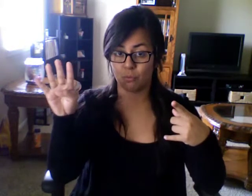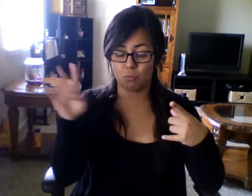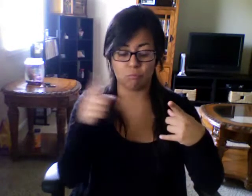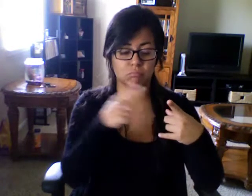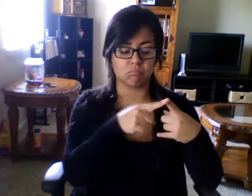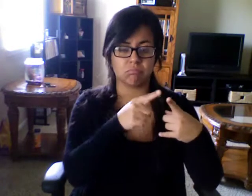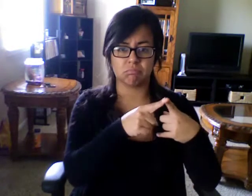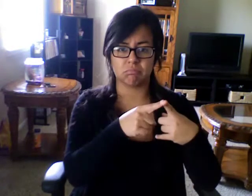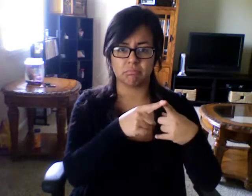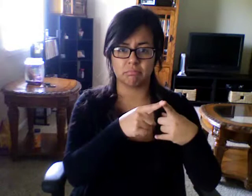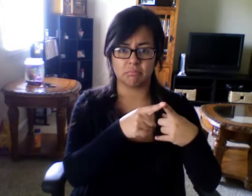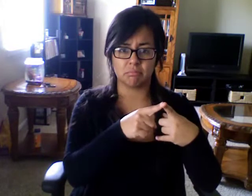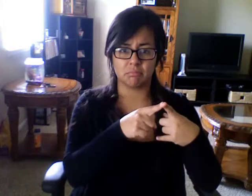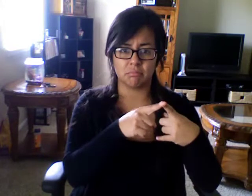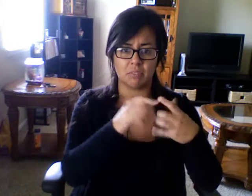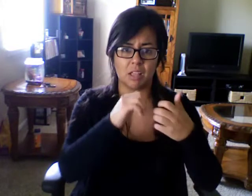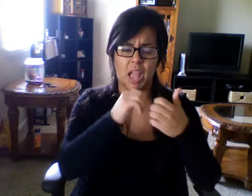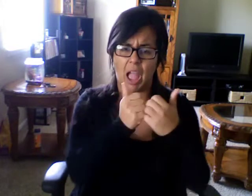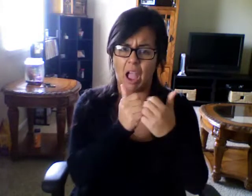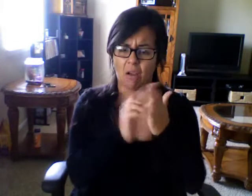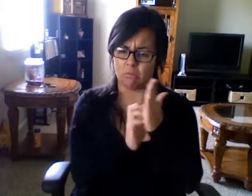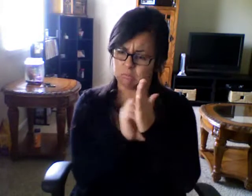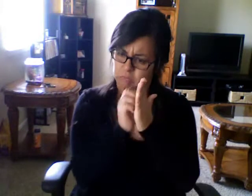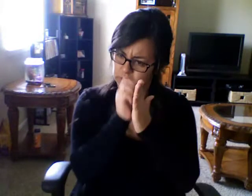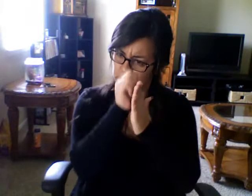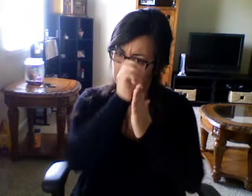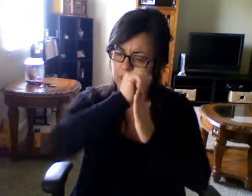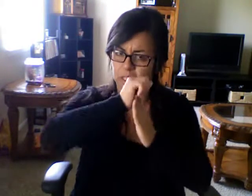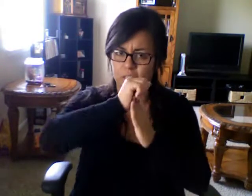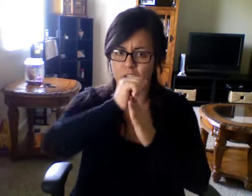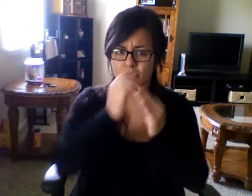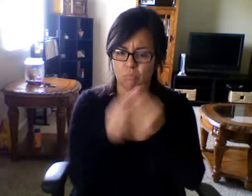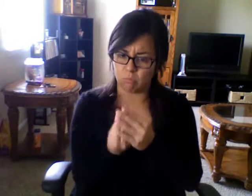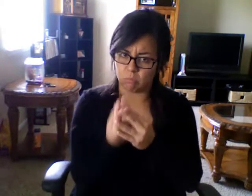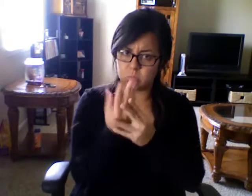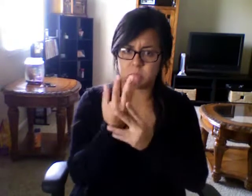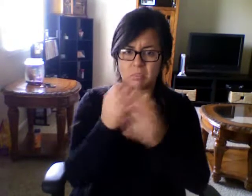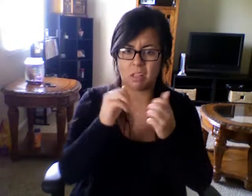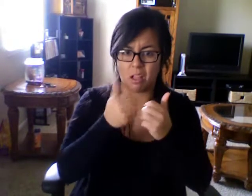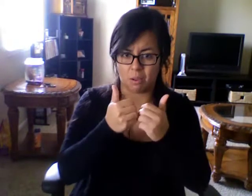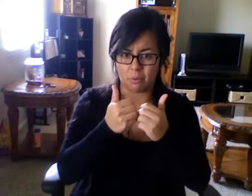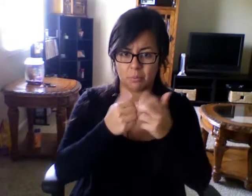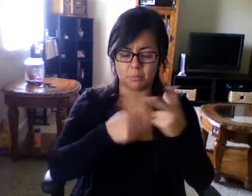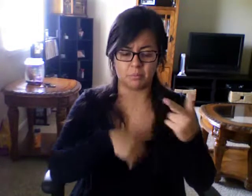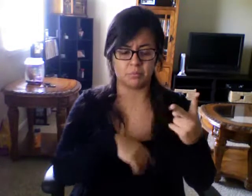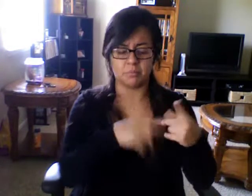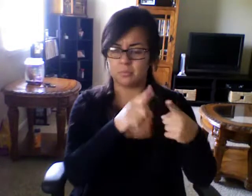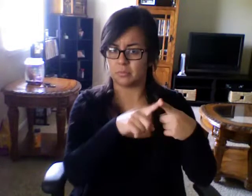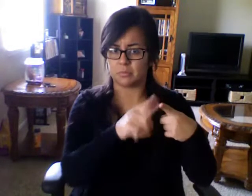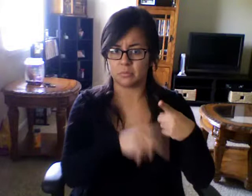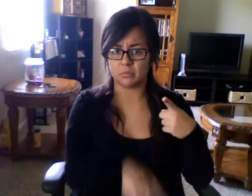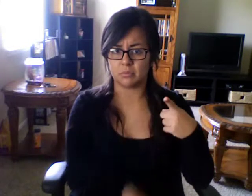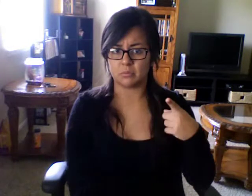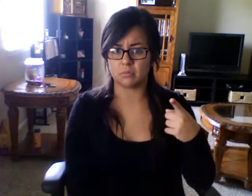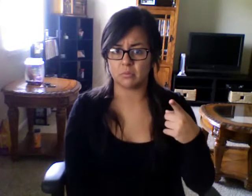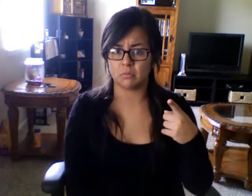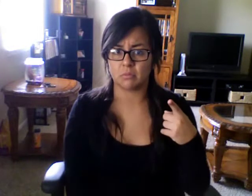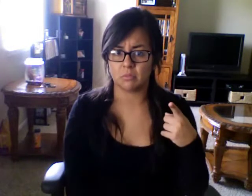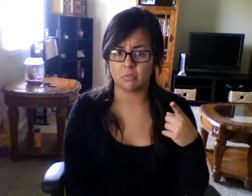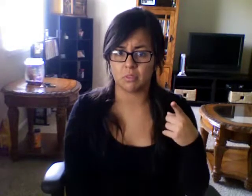divides into two cells, and unwinds again, why does it not turn into an eye, into a liver, as it has all the genes necessary to do this? It remembers that it's